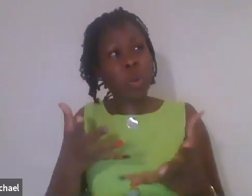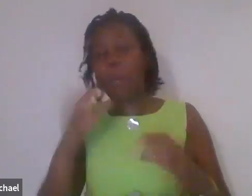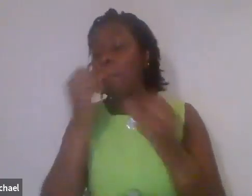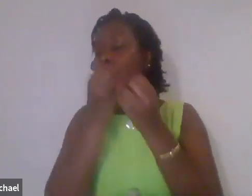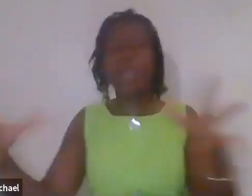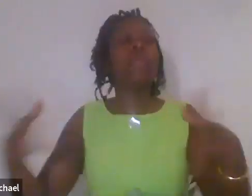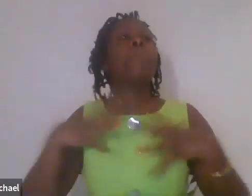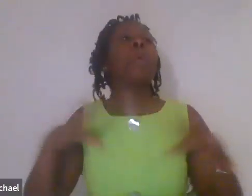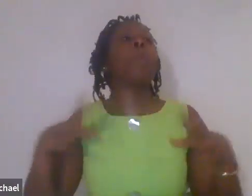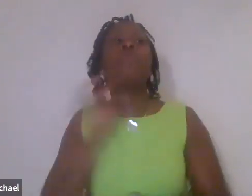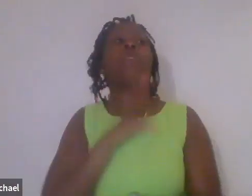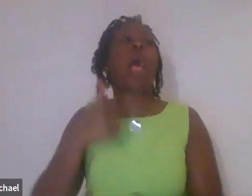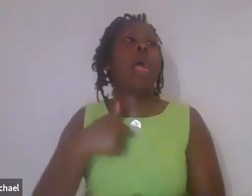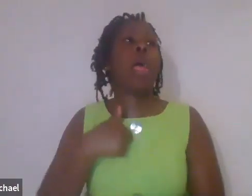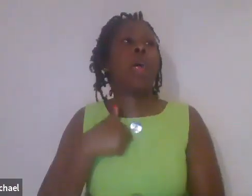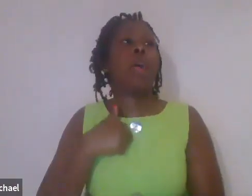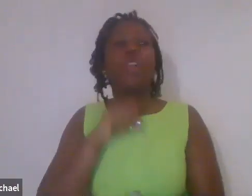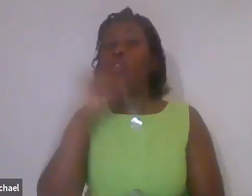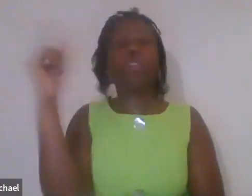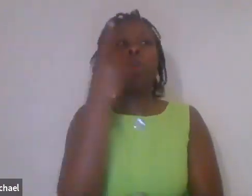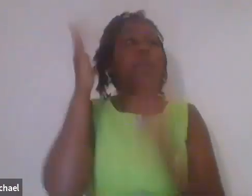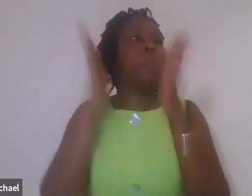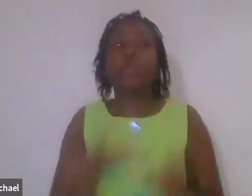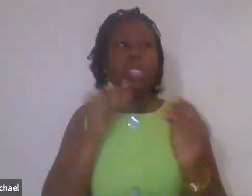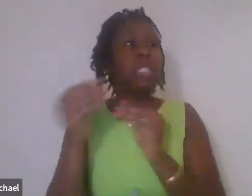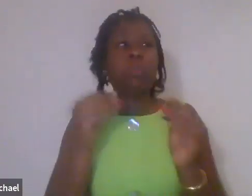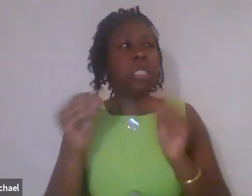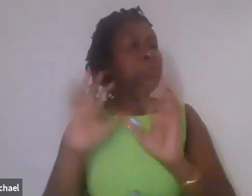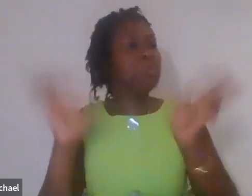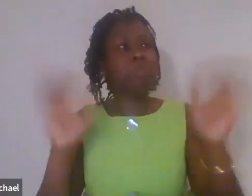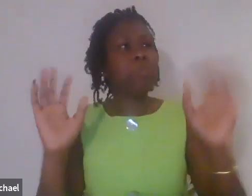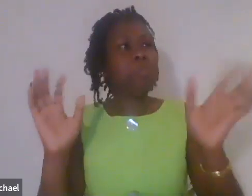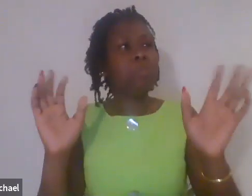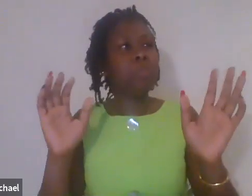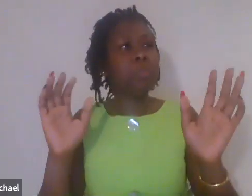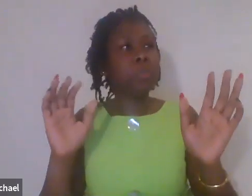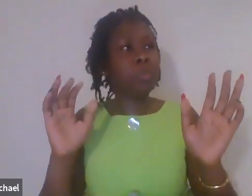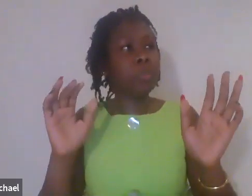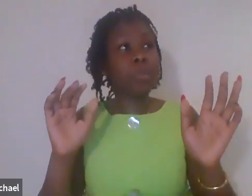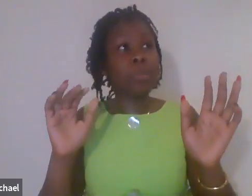For your information, many people sometimes fear me, not because I'm harsh,